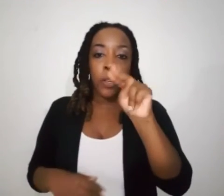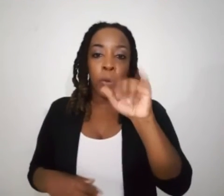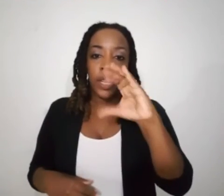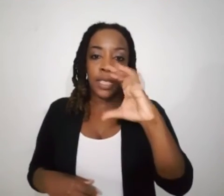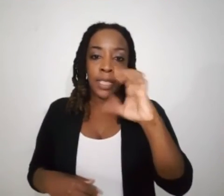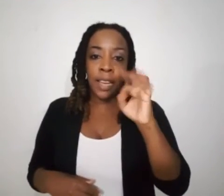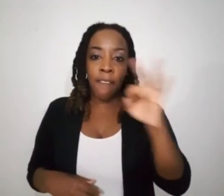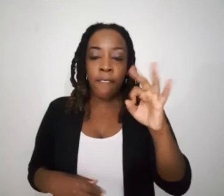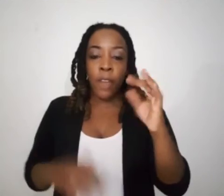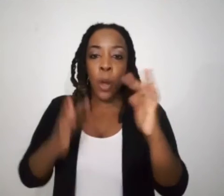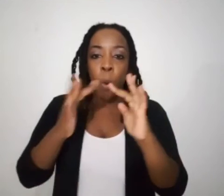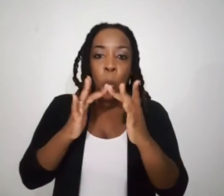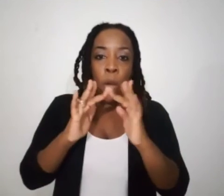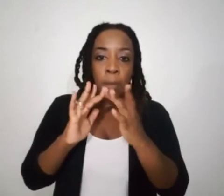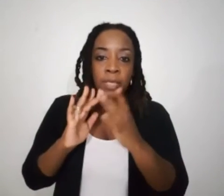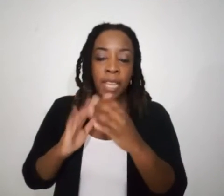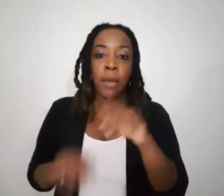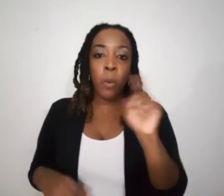address